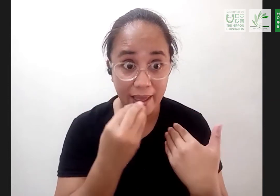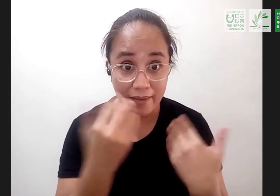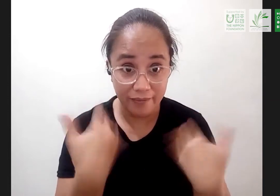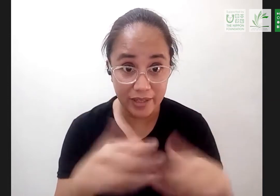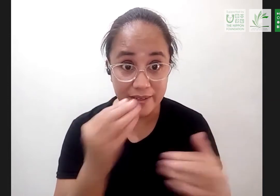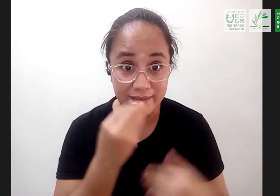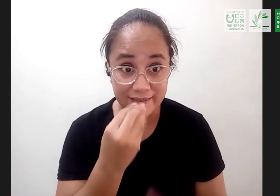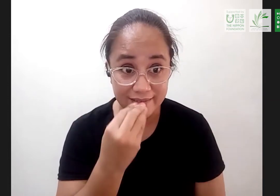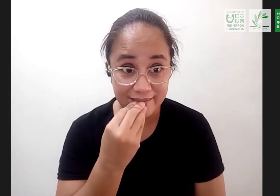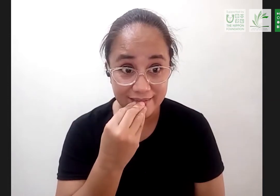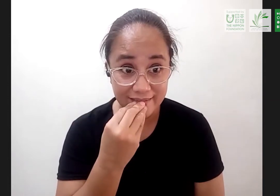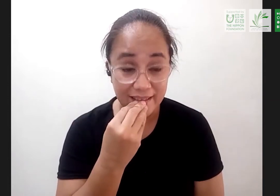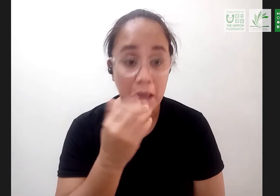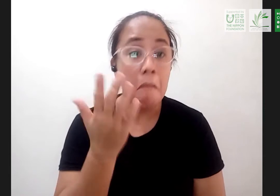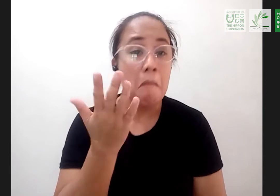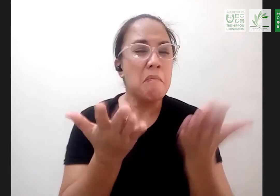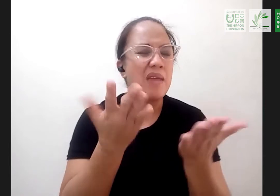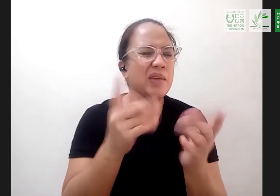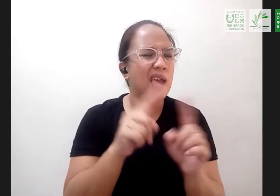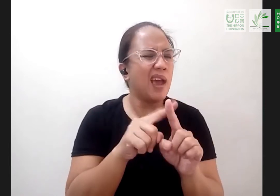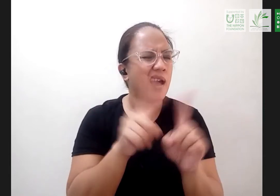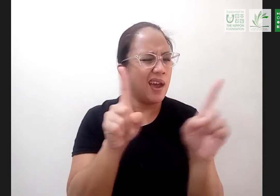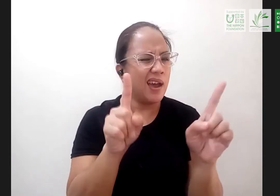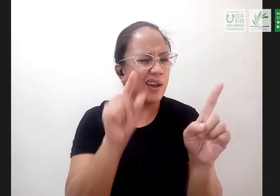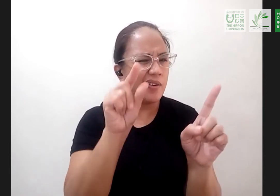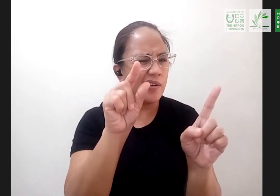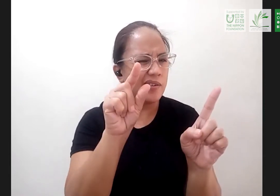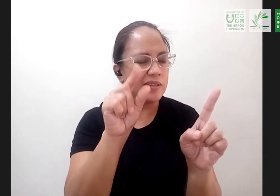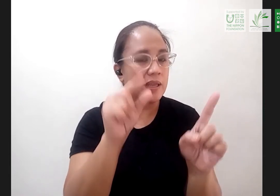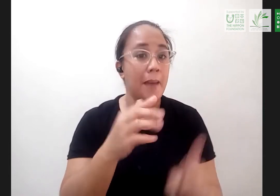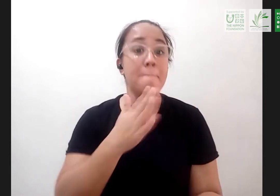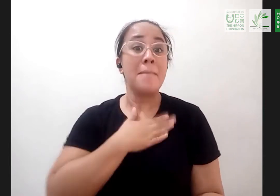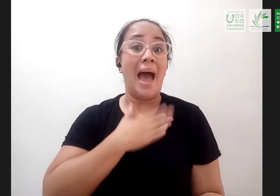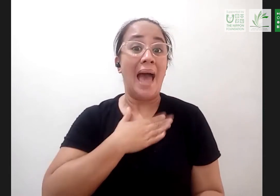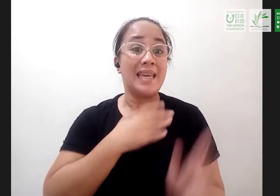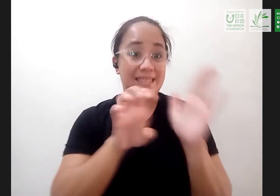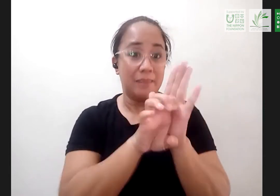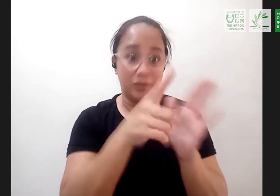that may be a little different. So here are my examples.